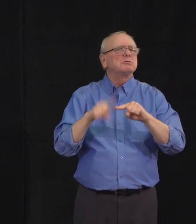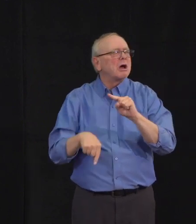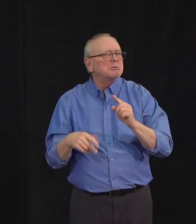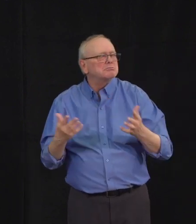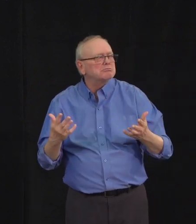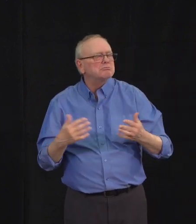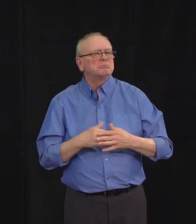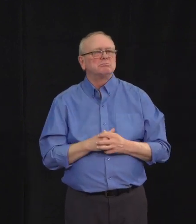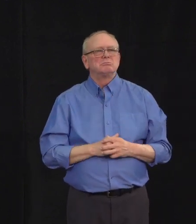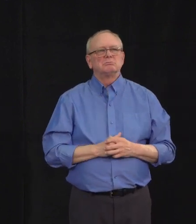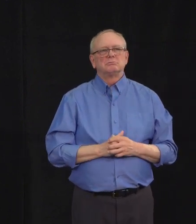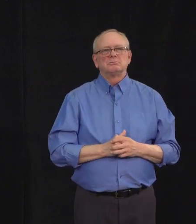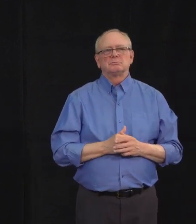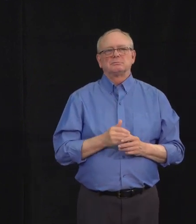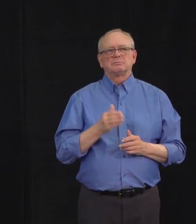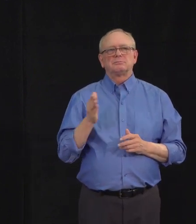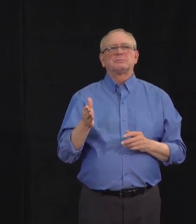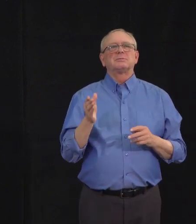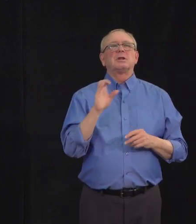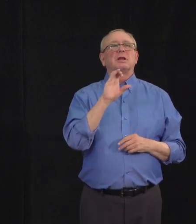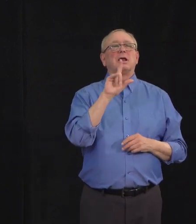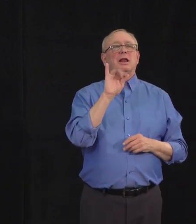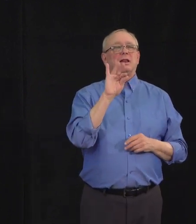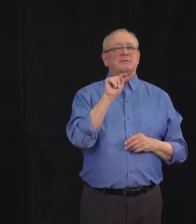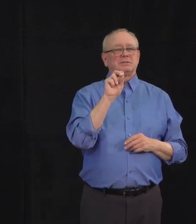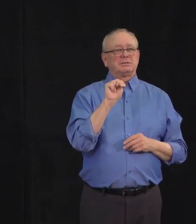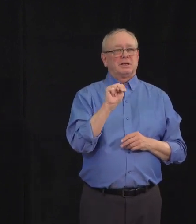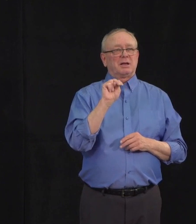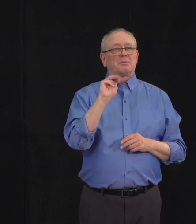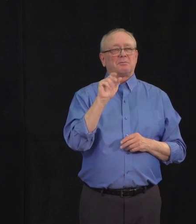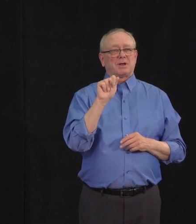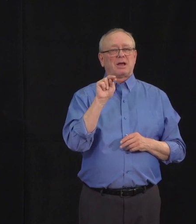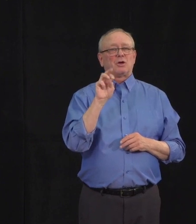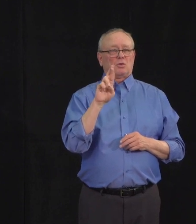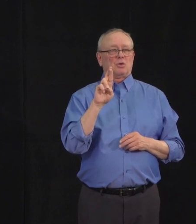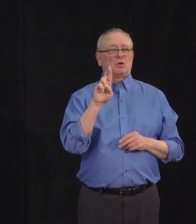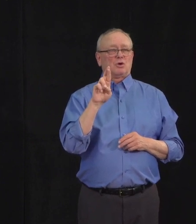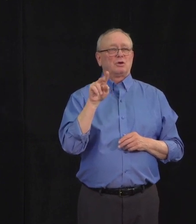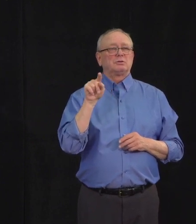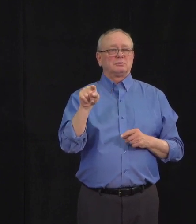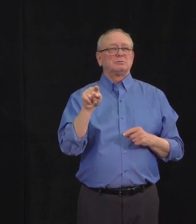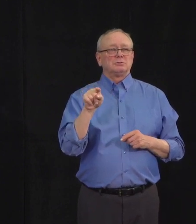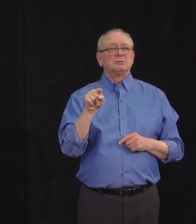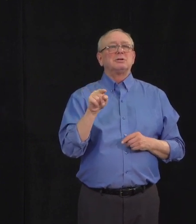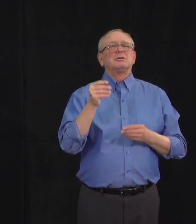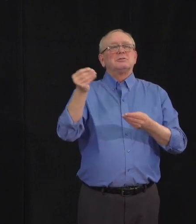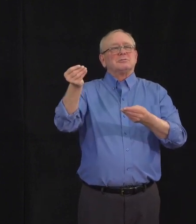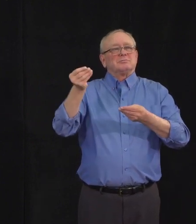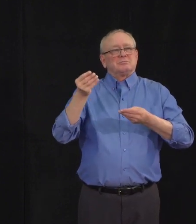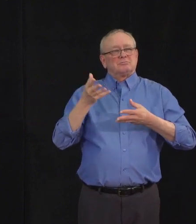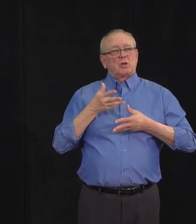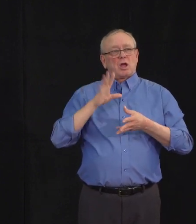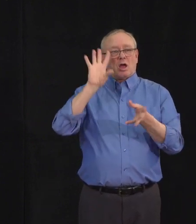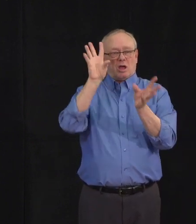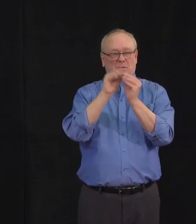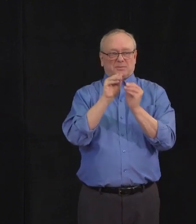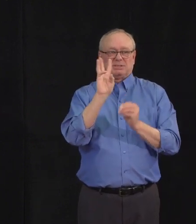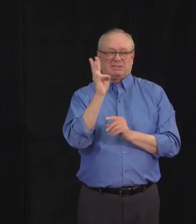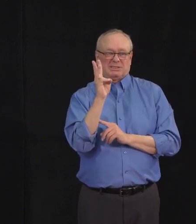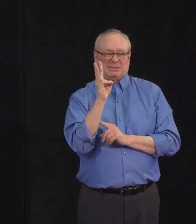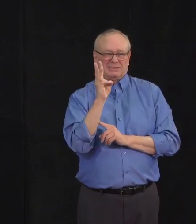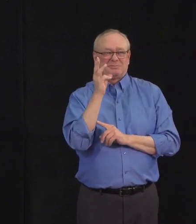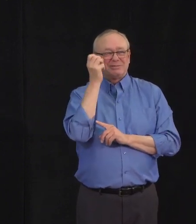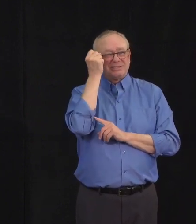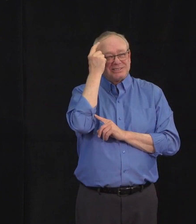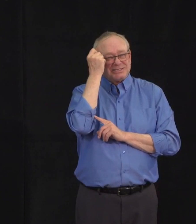deaths altogether, although some of them had passed away several days prior. So it does sometimes take a little while for